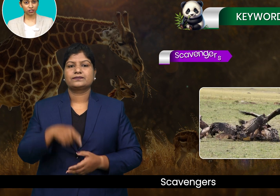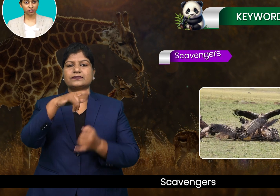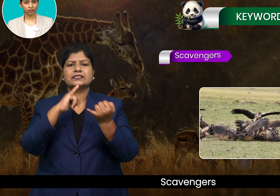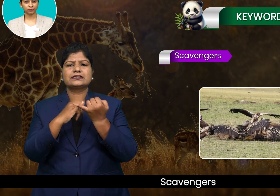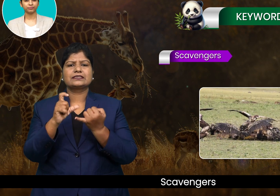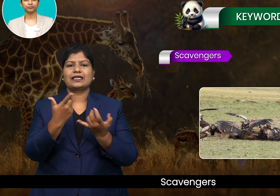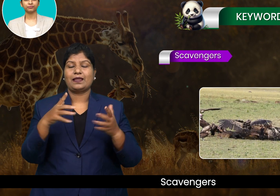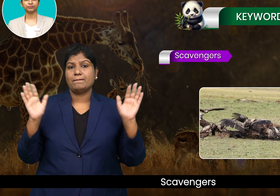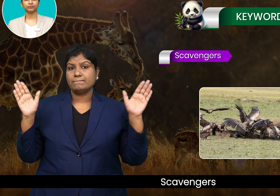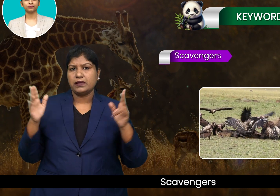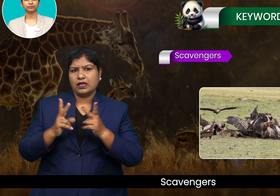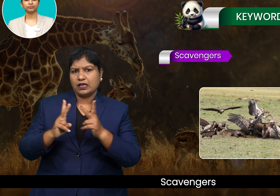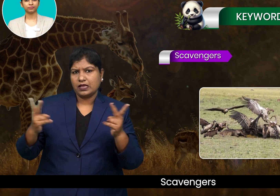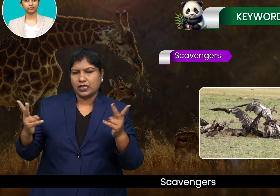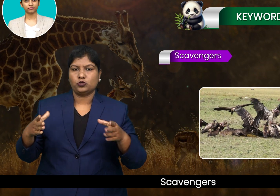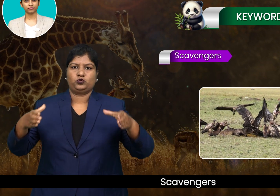scavengers,